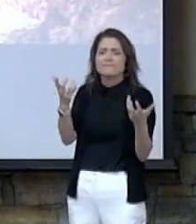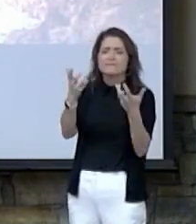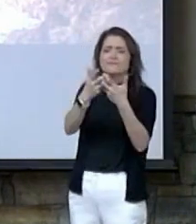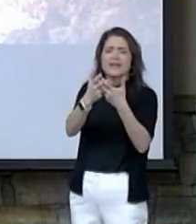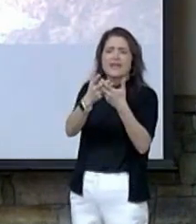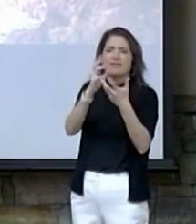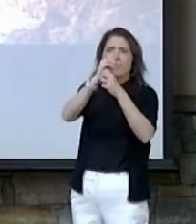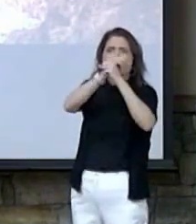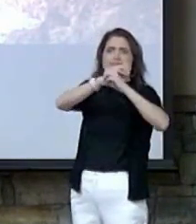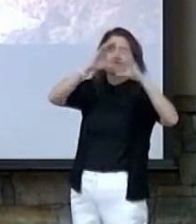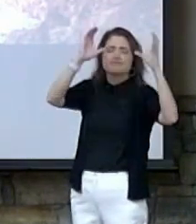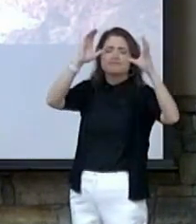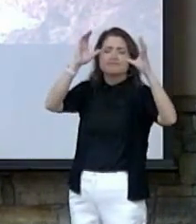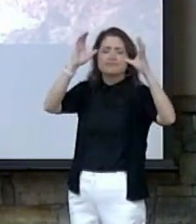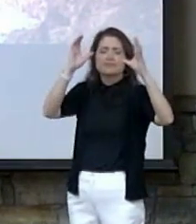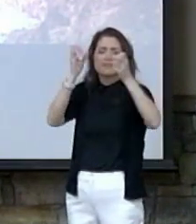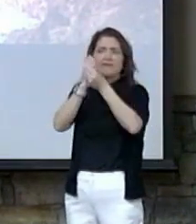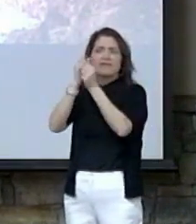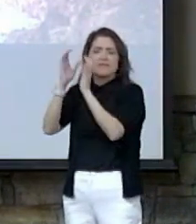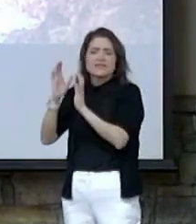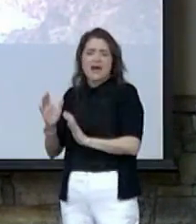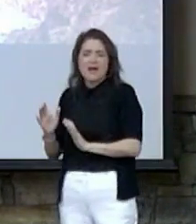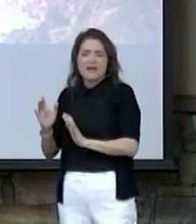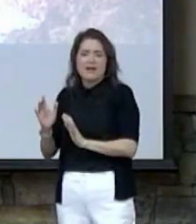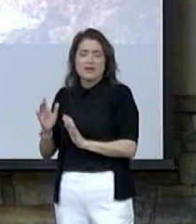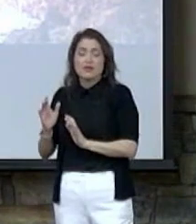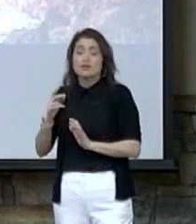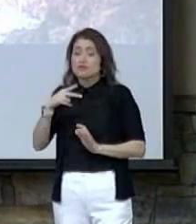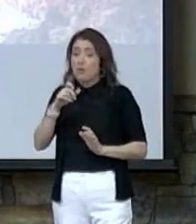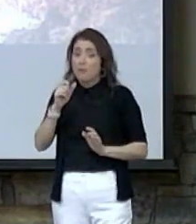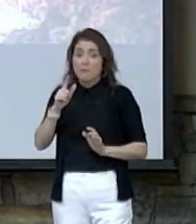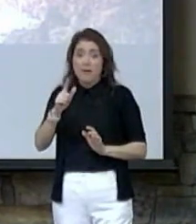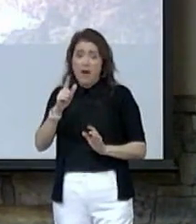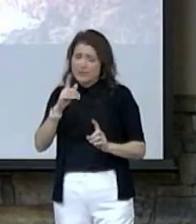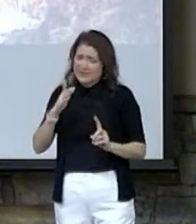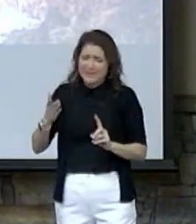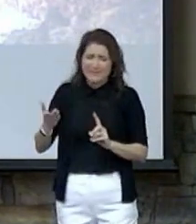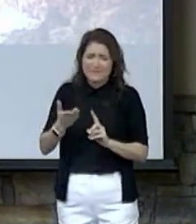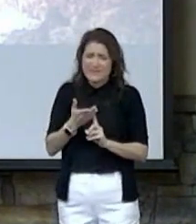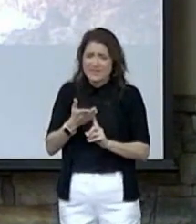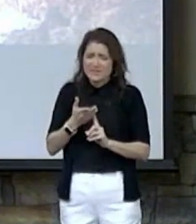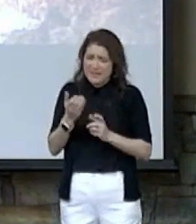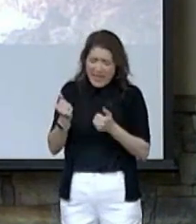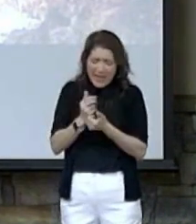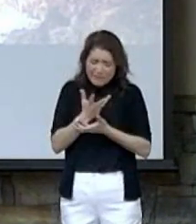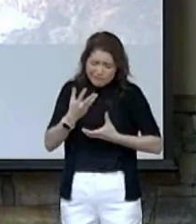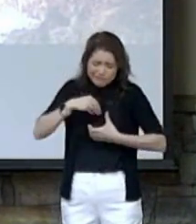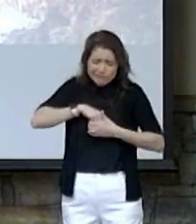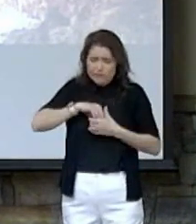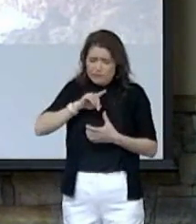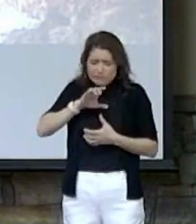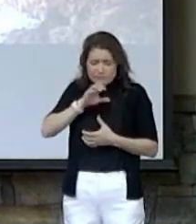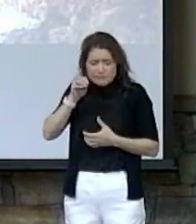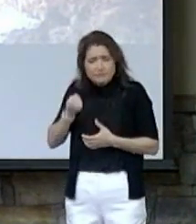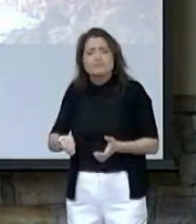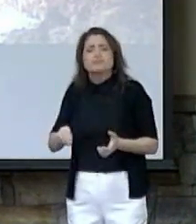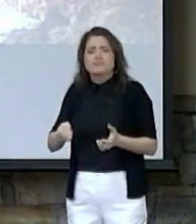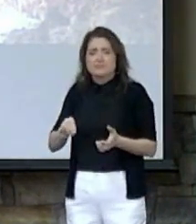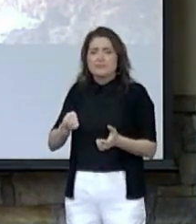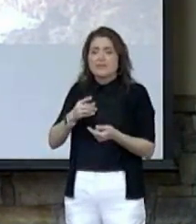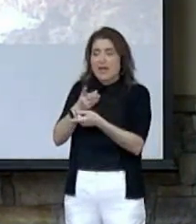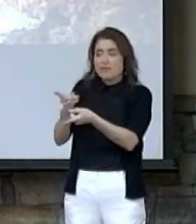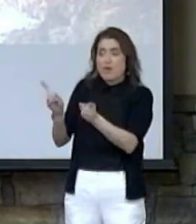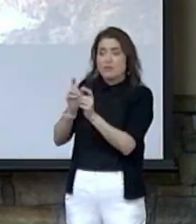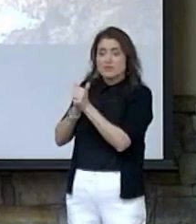be. And as a result, Paul was convinced with everything in him that the followers of Jesus were